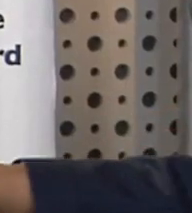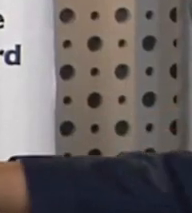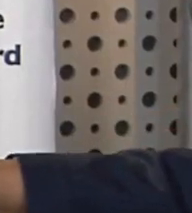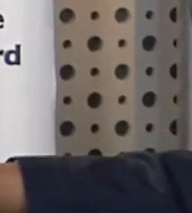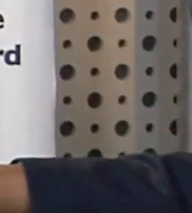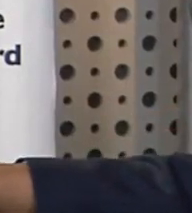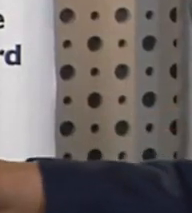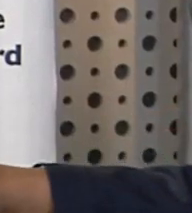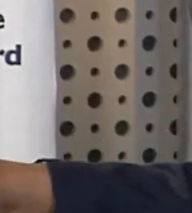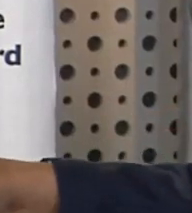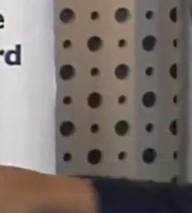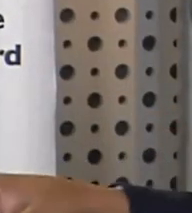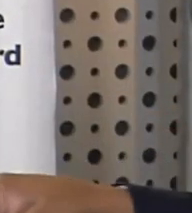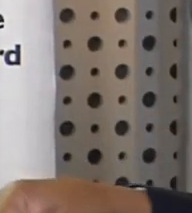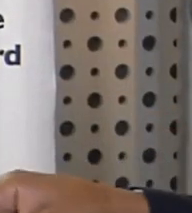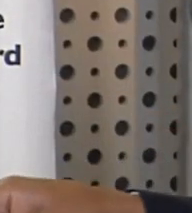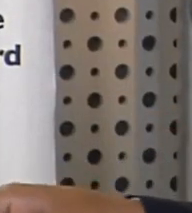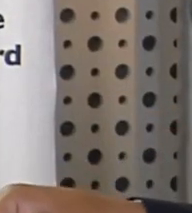those questions that came to you. How many are they?